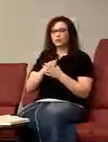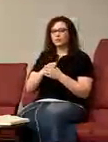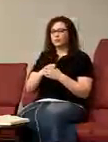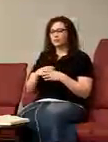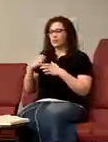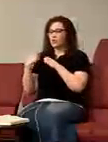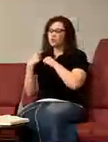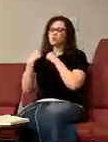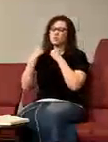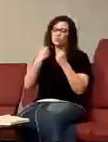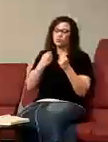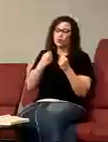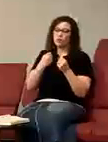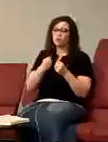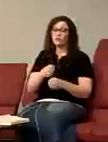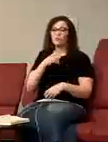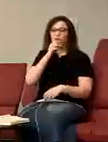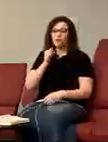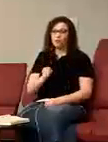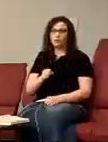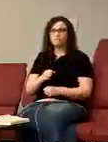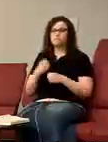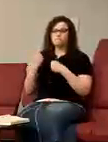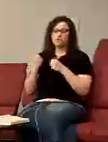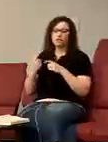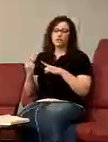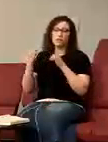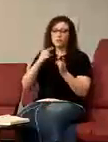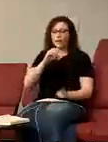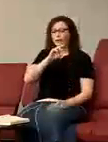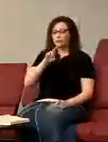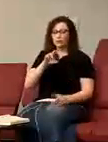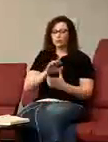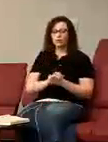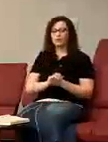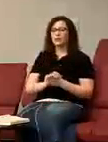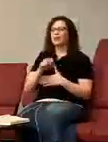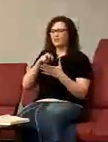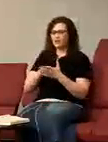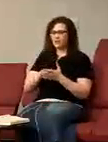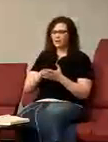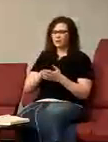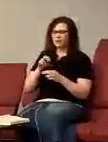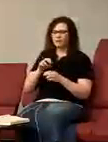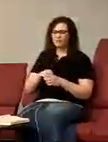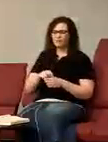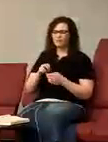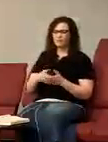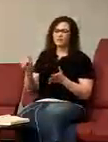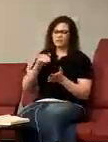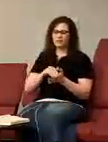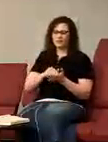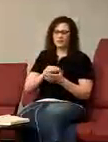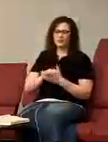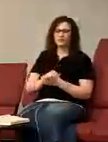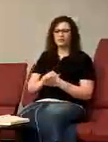Oregon. And it's not running at all. I mean, I'm just like, oh. And I got on my knees again. I said, because I called this guy. He says, yeah, well, for $800,